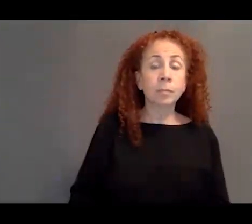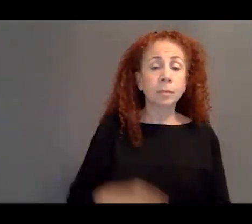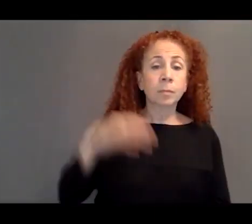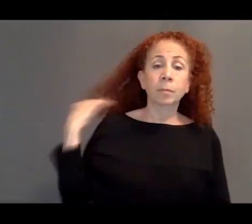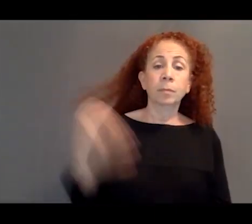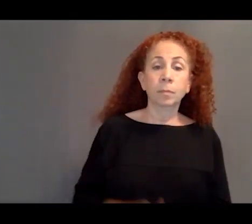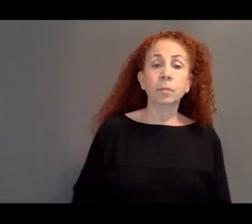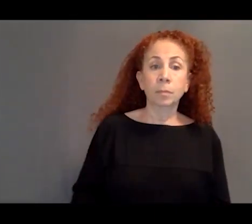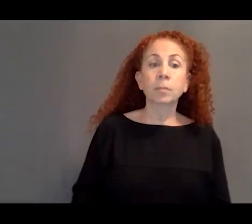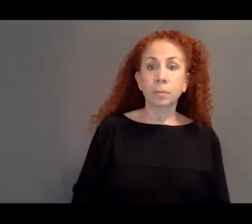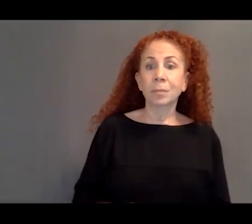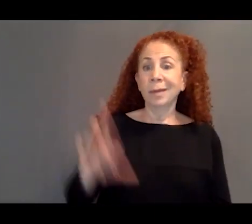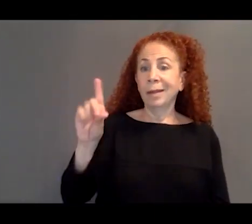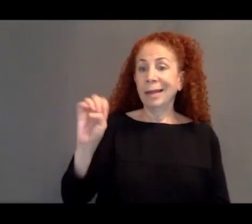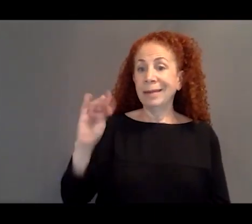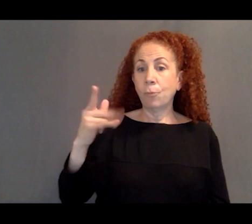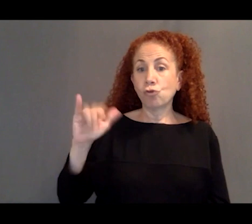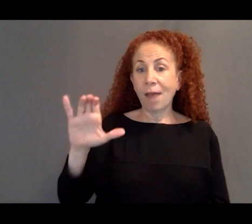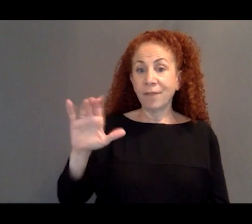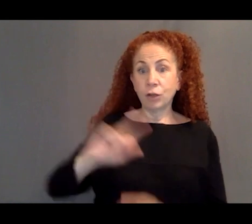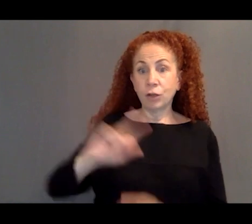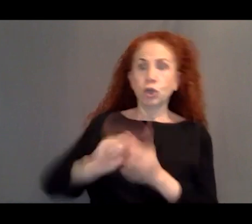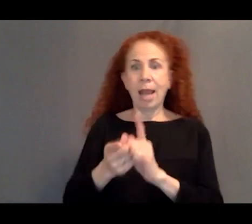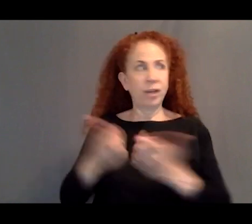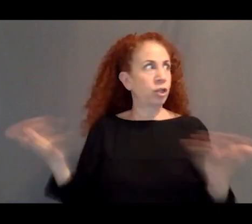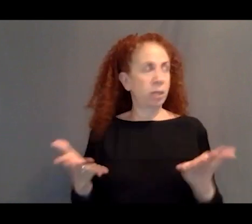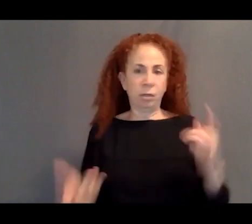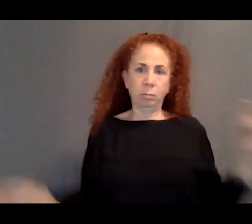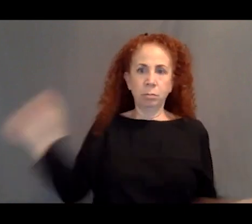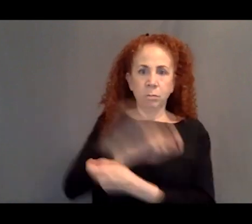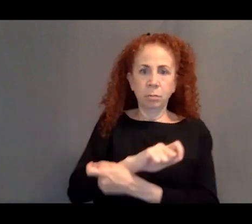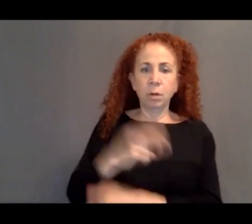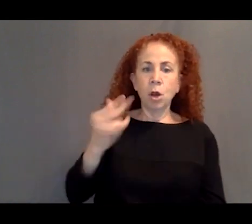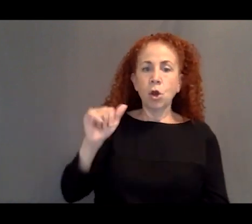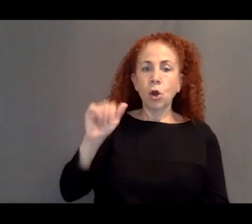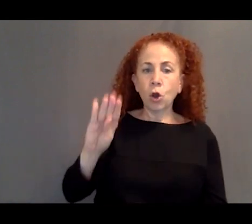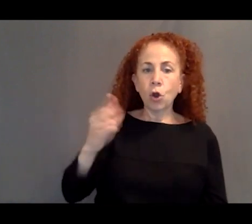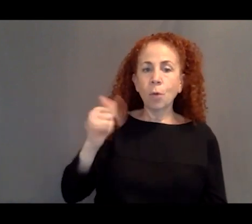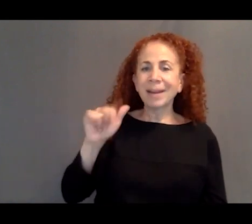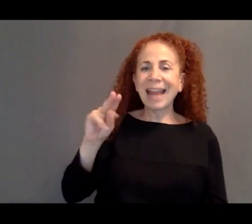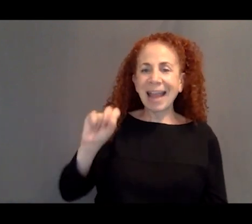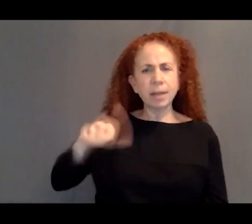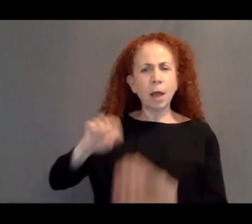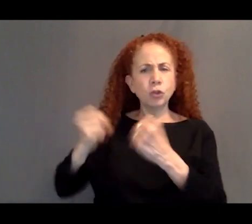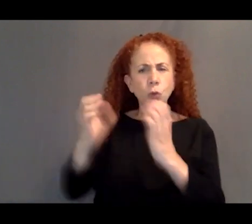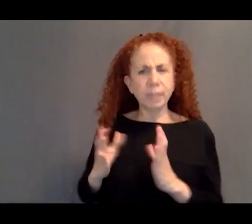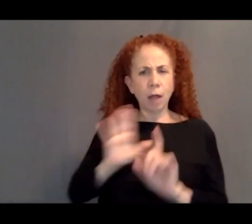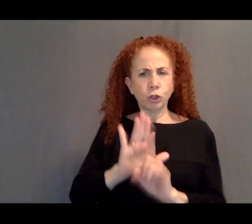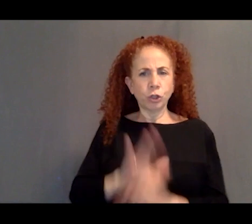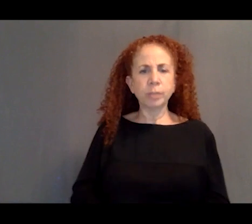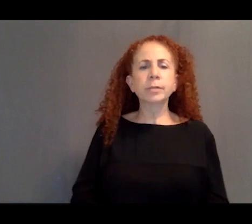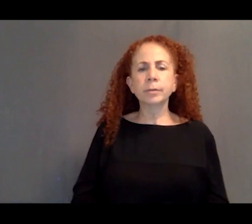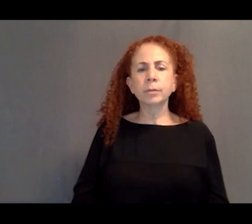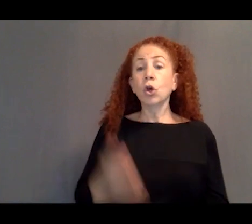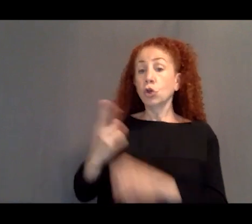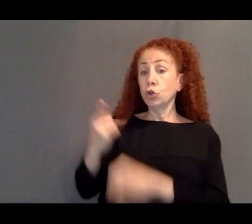of massive demographic change in this country, Herb Gans, another sociologist,